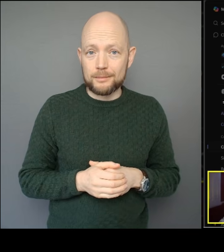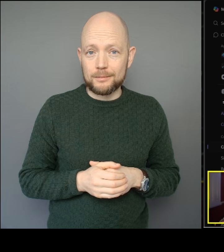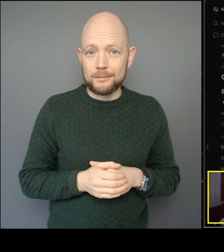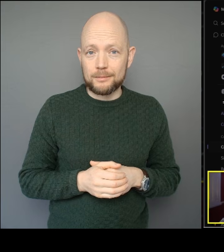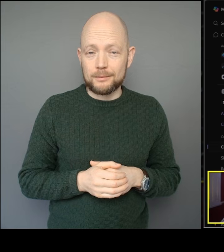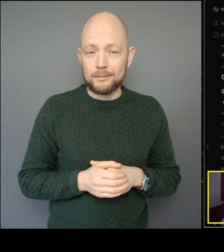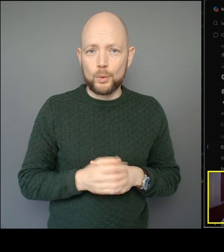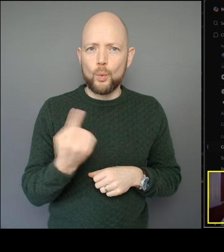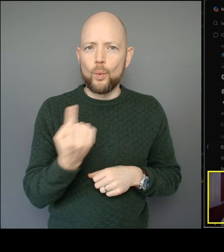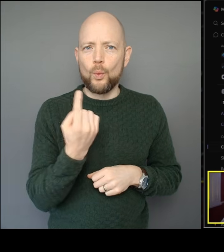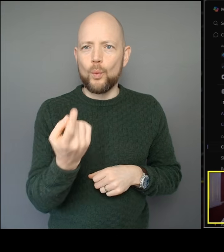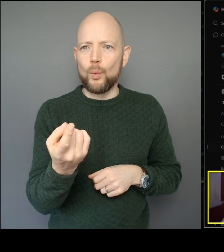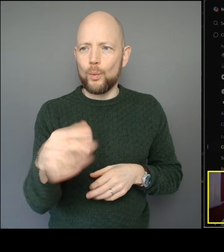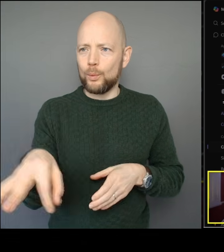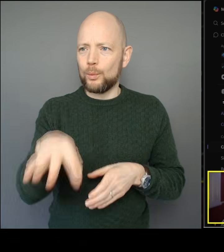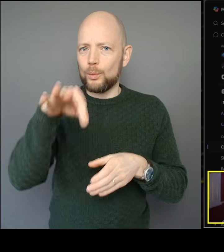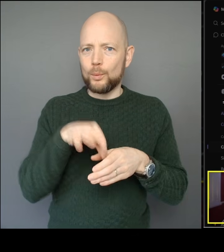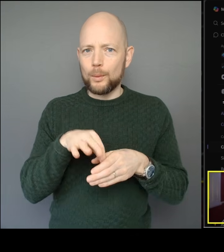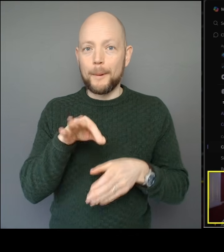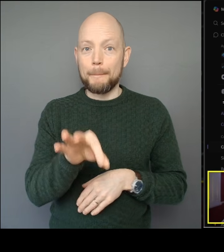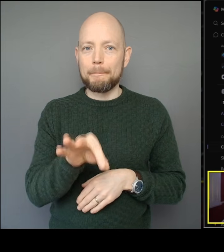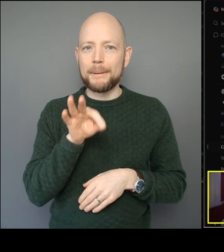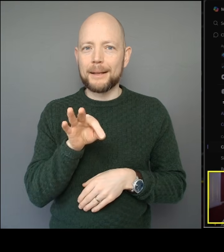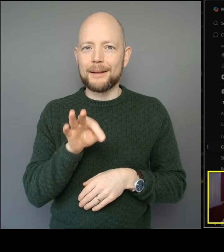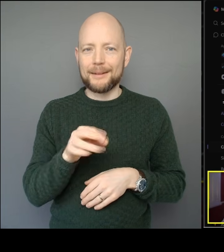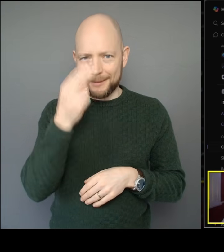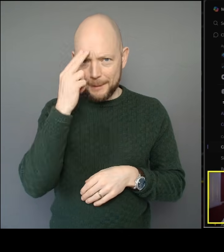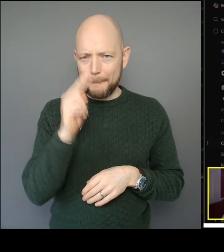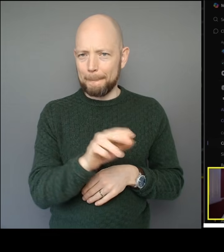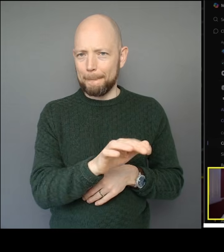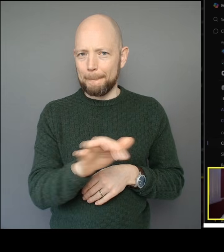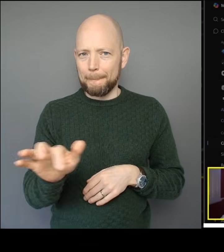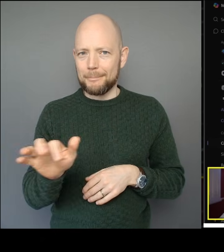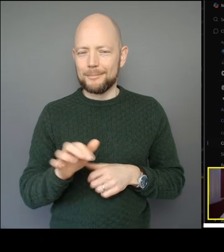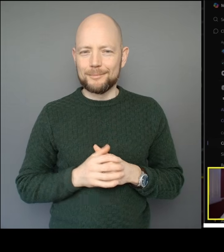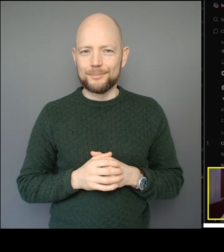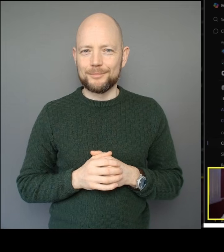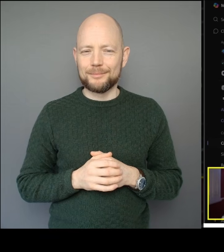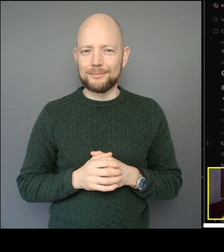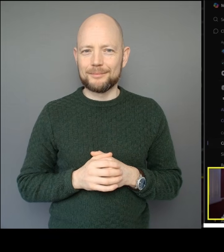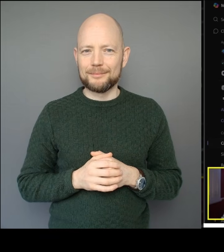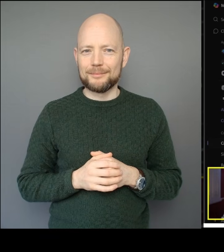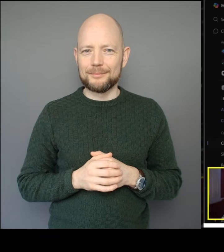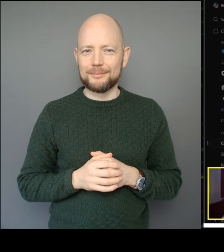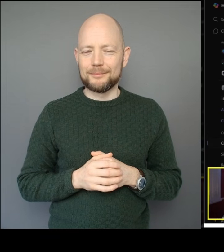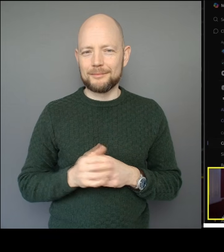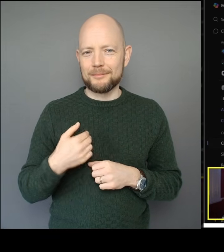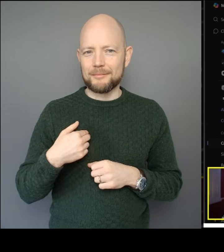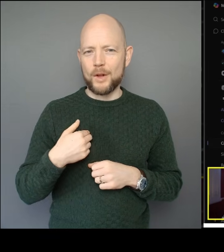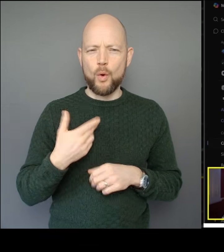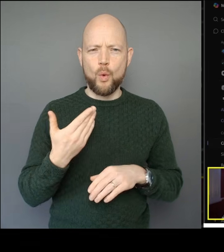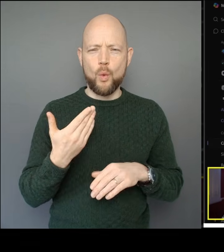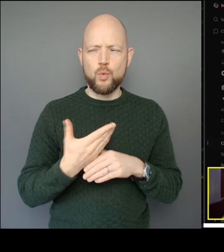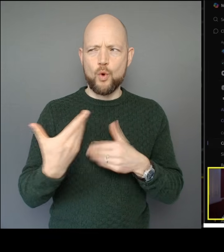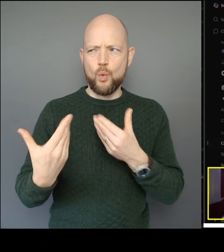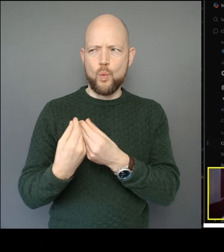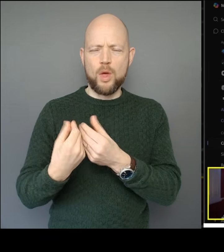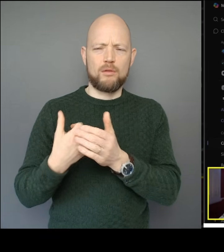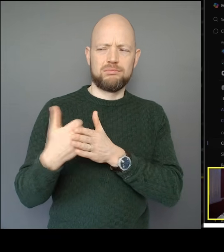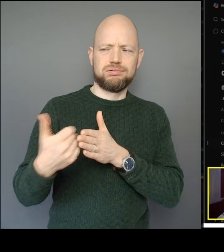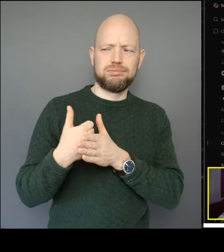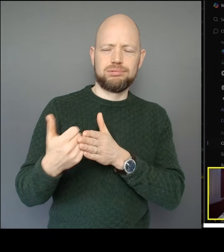me to add people to this response that Copilot just gave me. So one of the people that I work with very closely